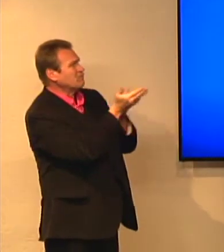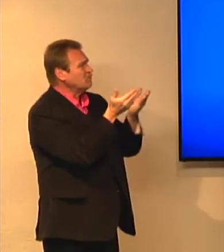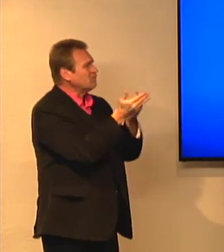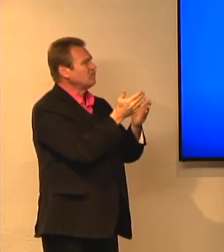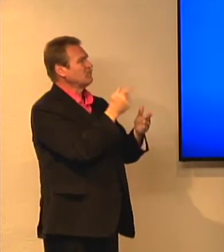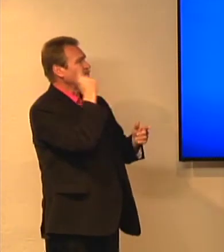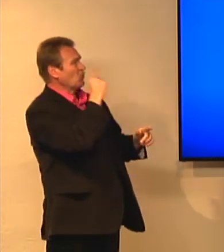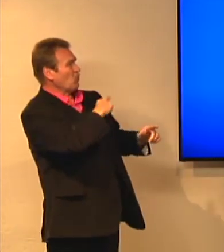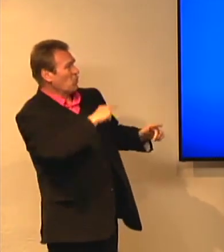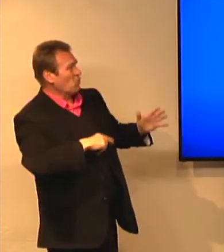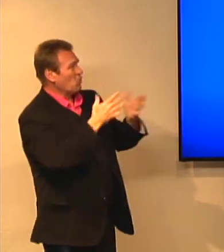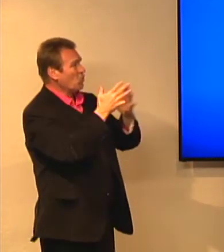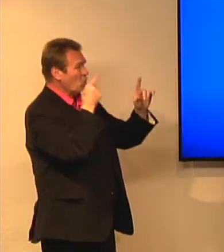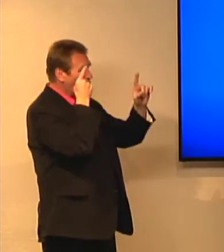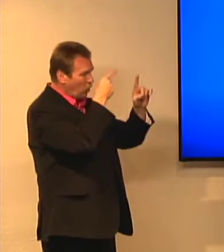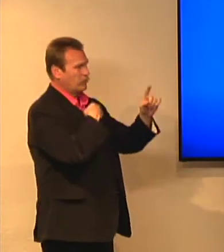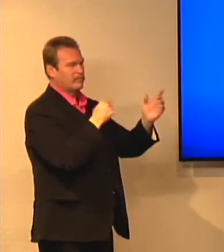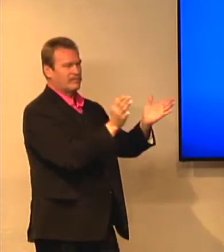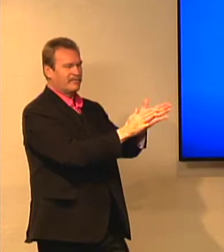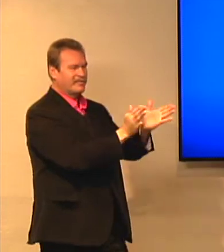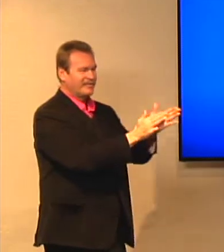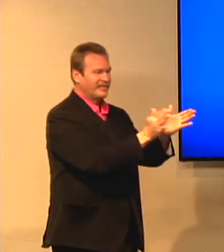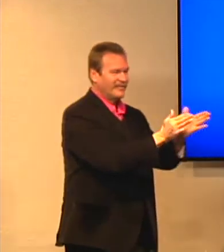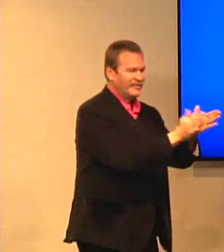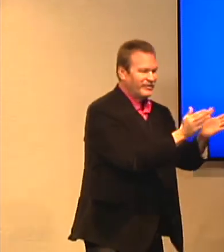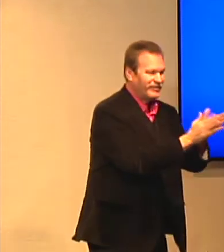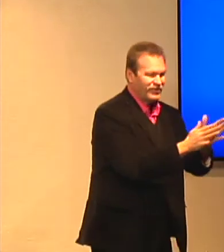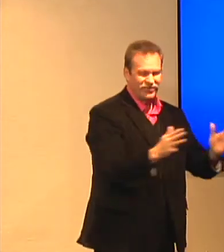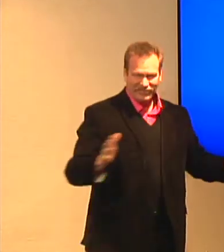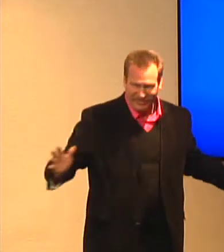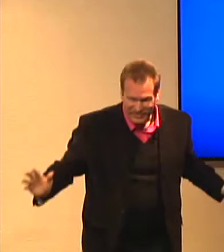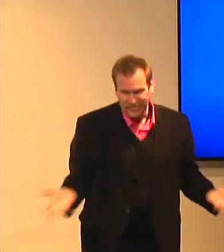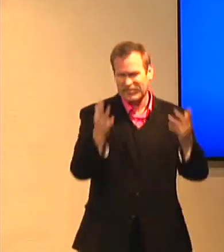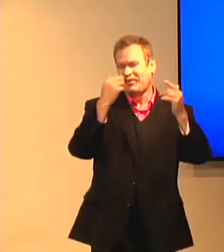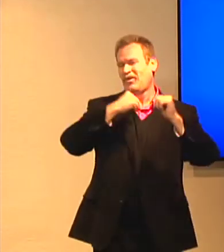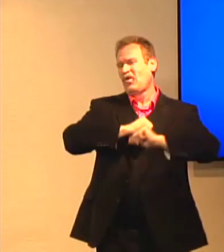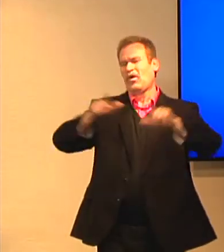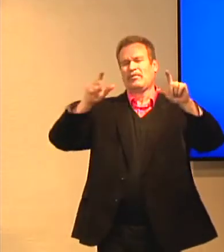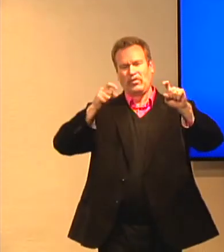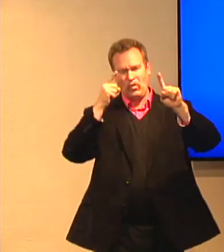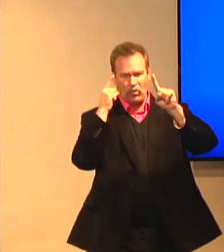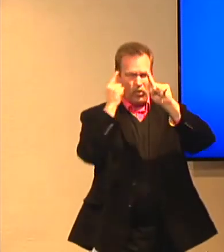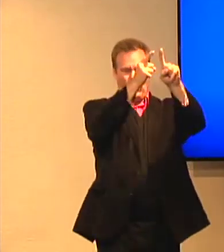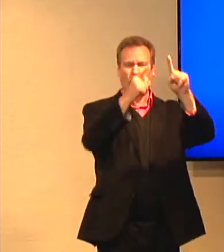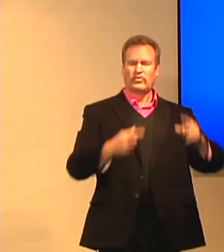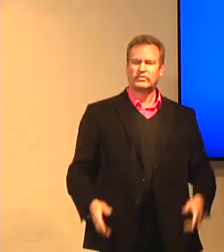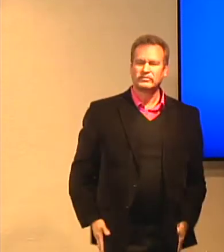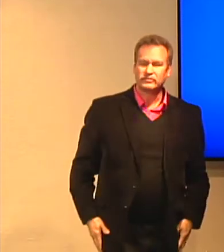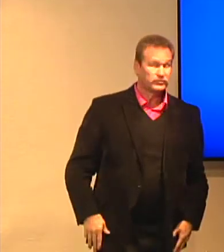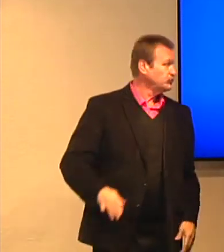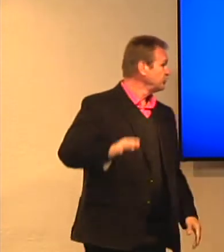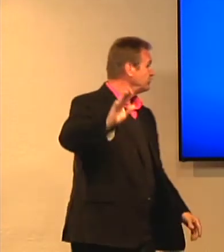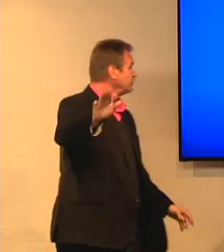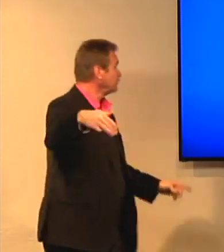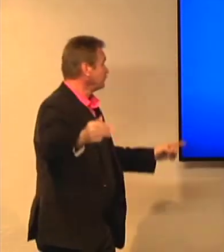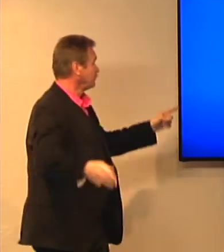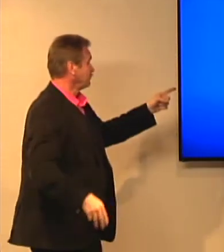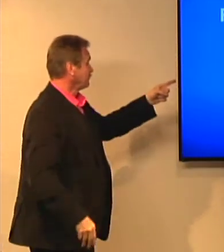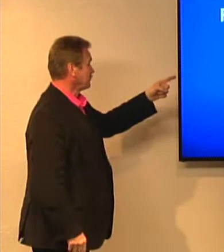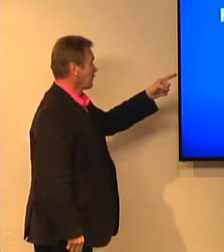And so maybe we have a purpose or goal of serving the Lord. And I want to applaud you. Keep doing that. Those goals are truly the